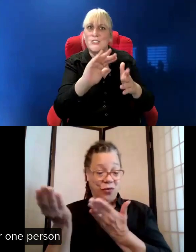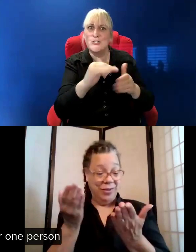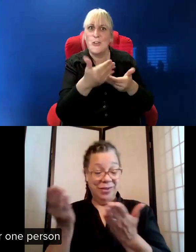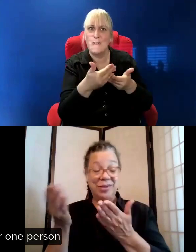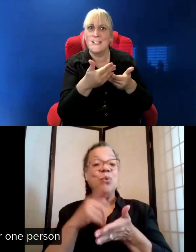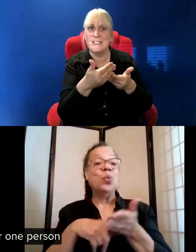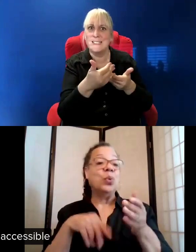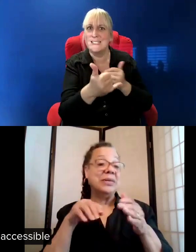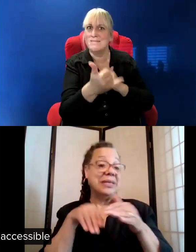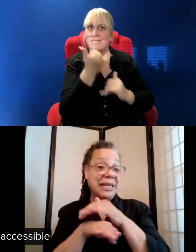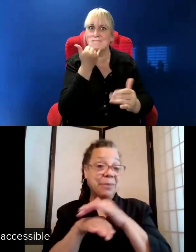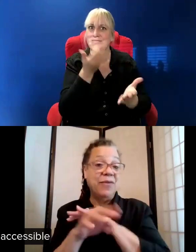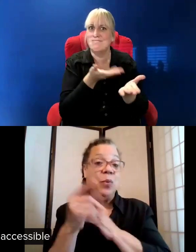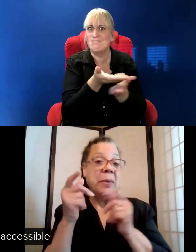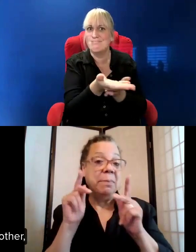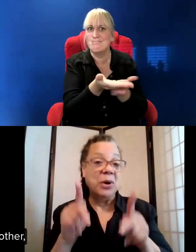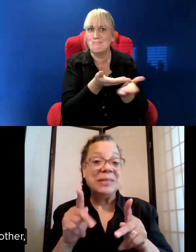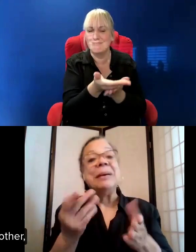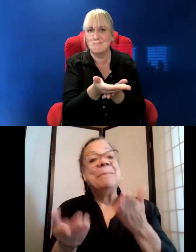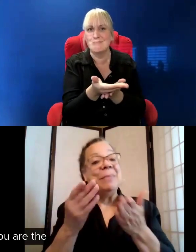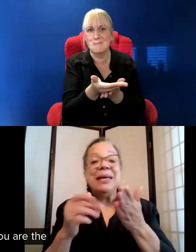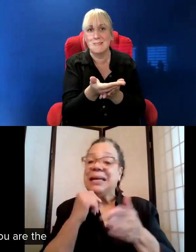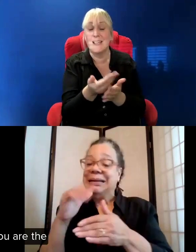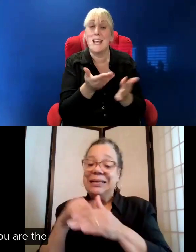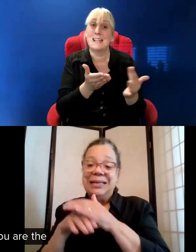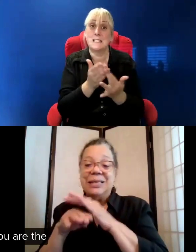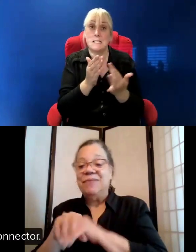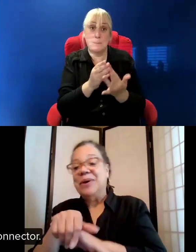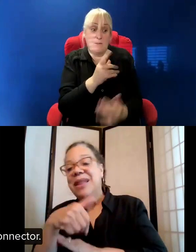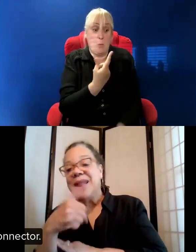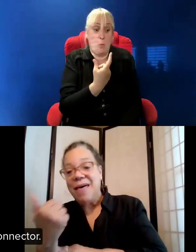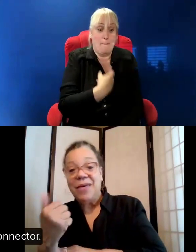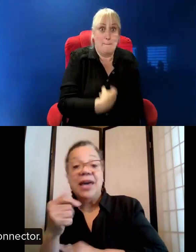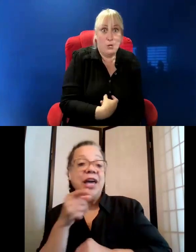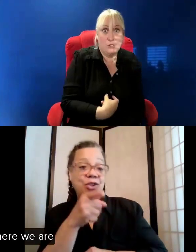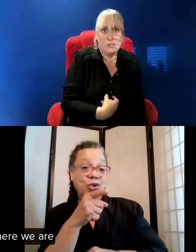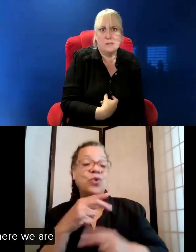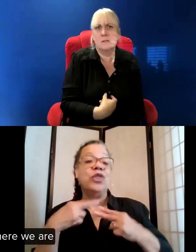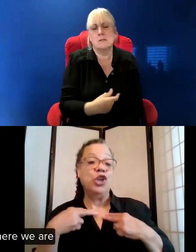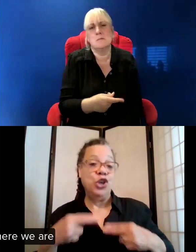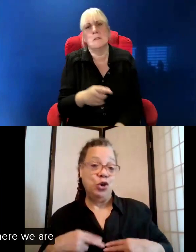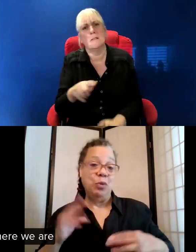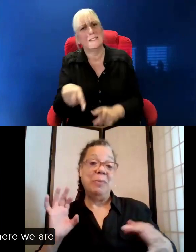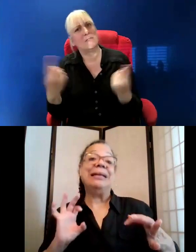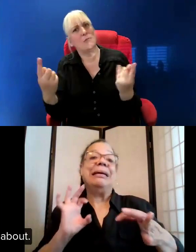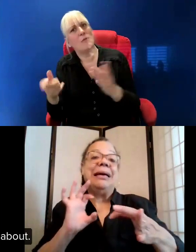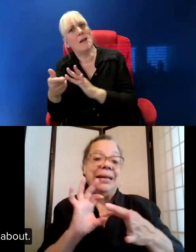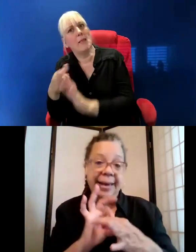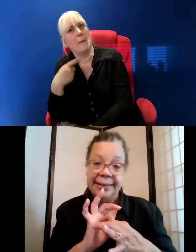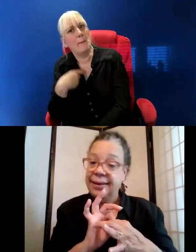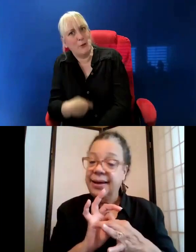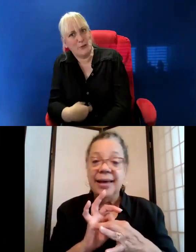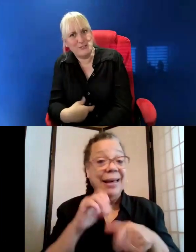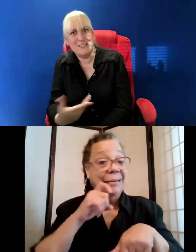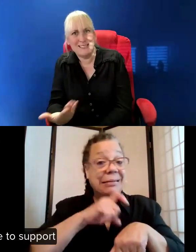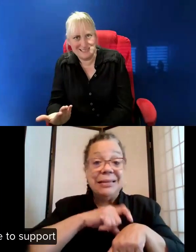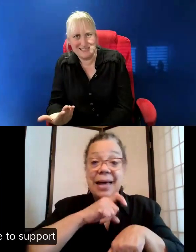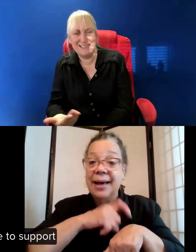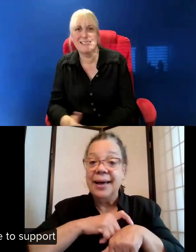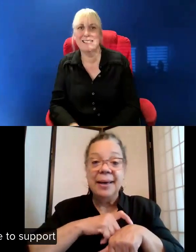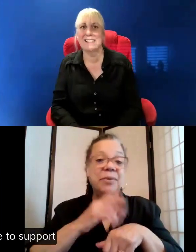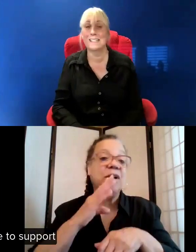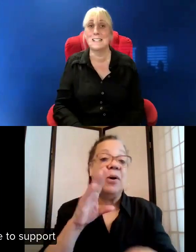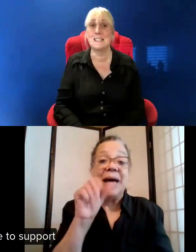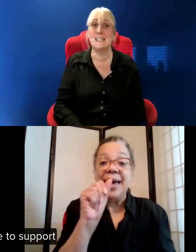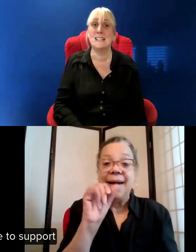is accessible for one person might be inaccessible for another, and that you are the human connector, in an era where we are talking about